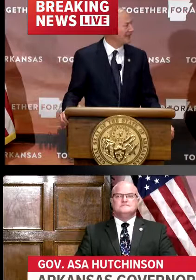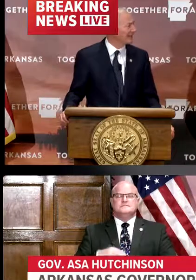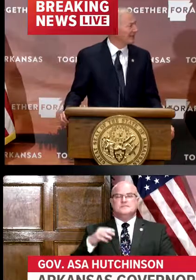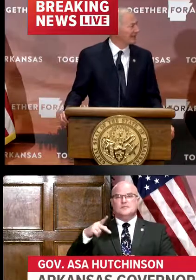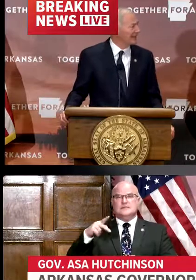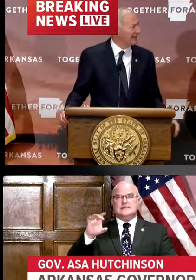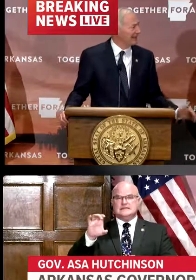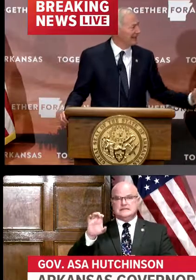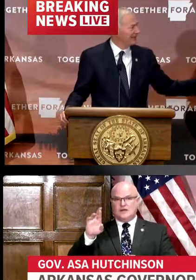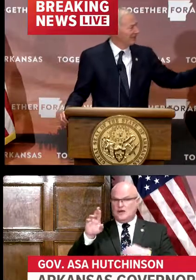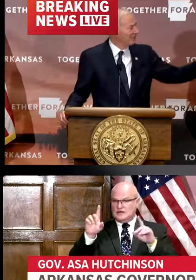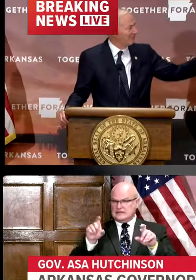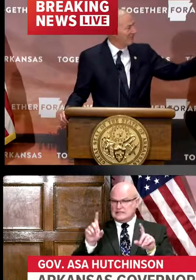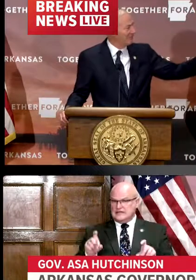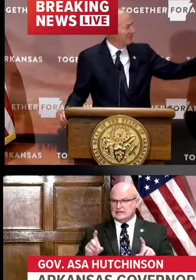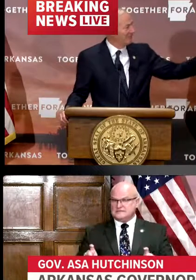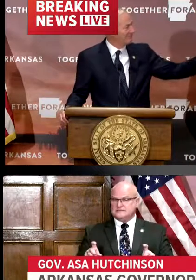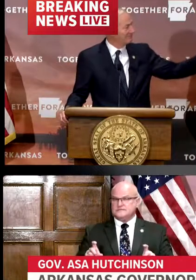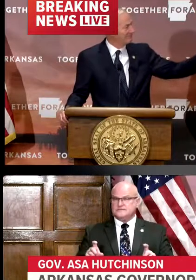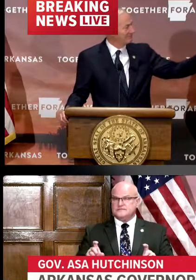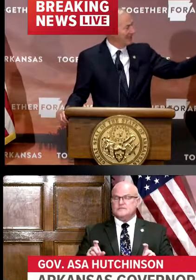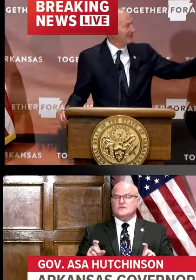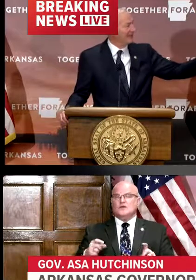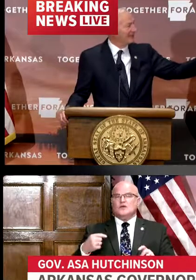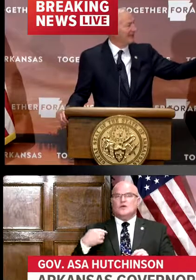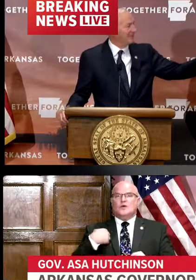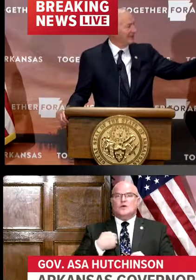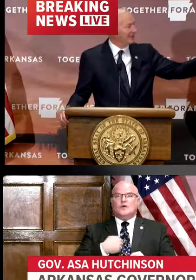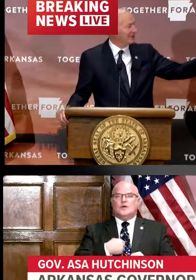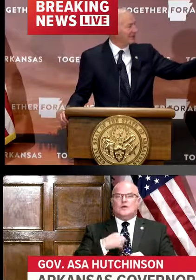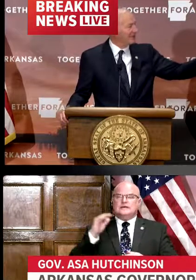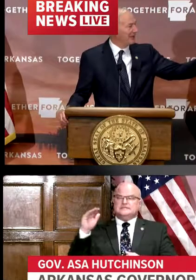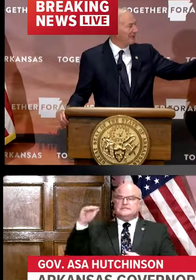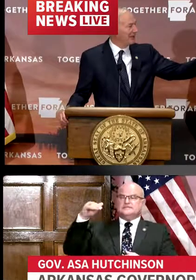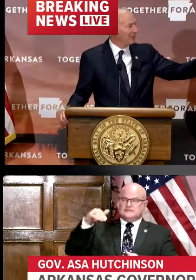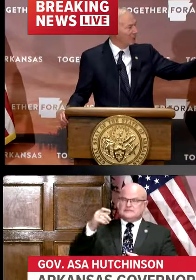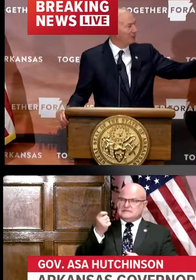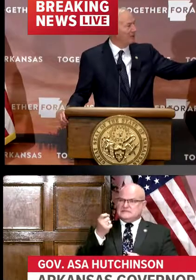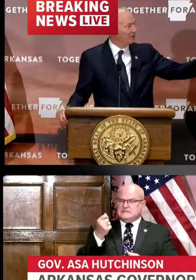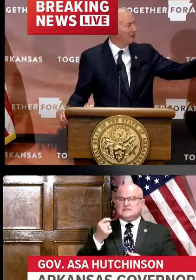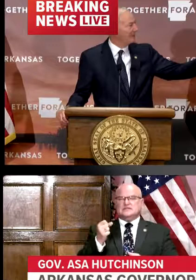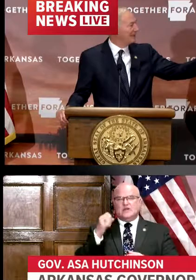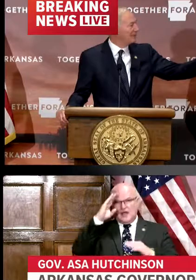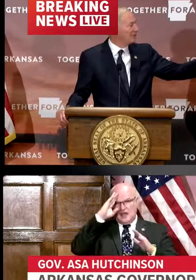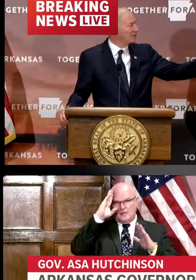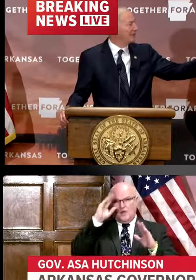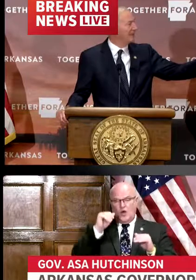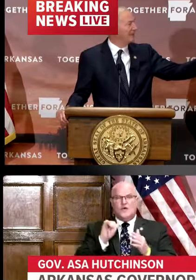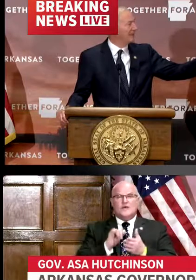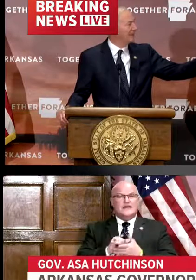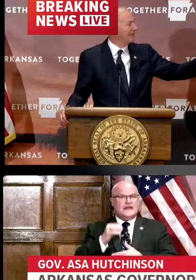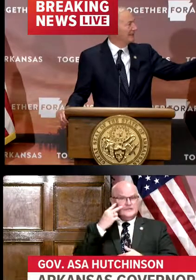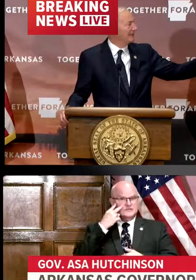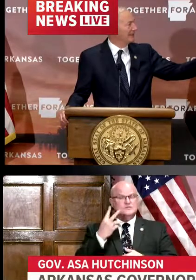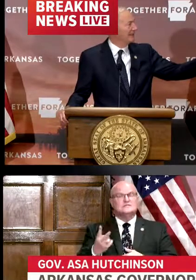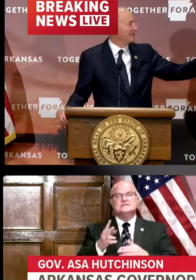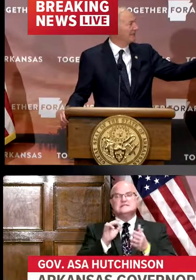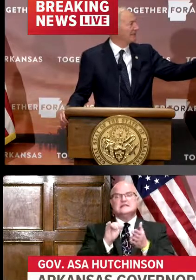PCR test, we came down a little bit, and so I'm hopeful that you'll see